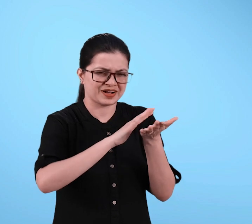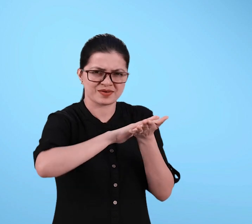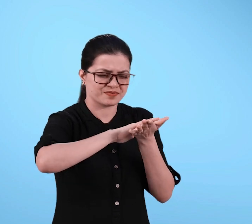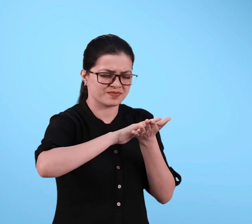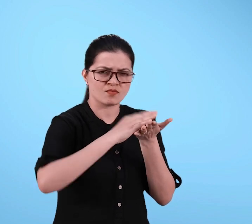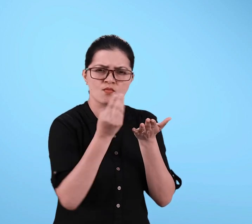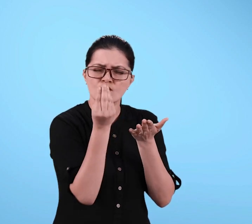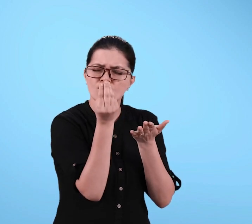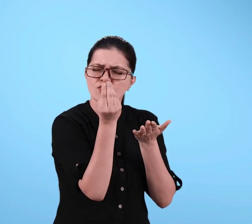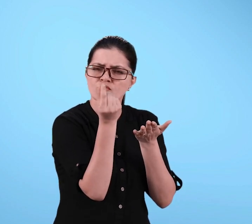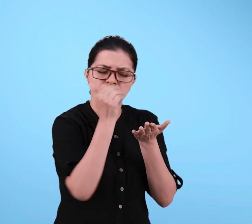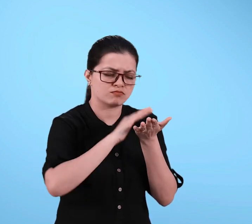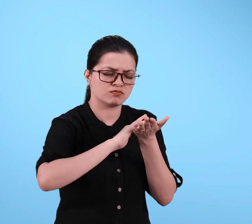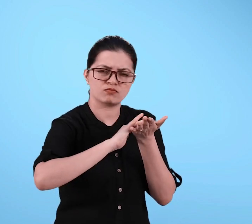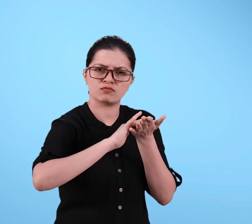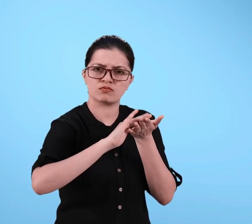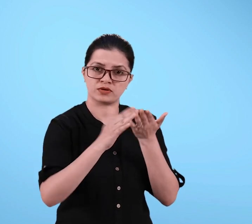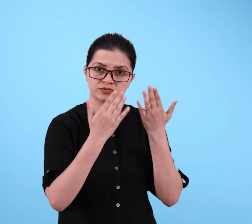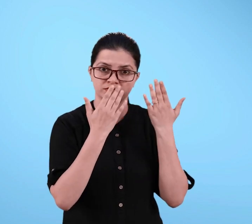polyester, jute.